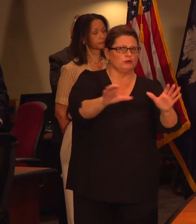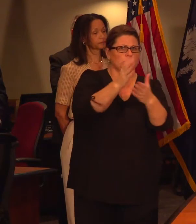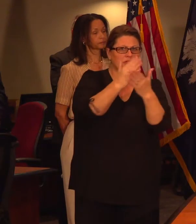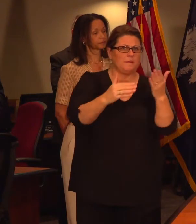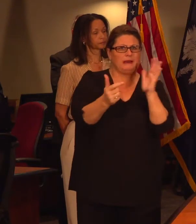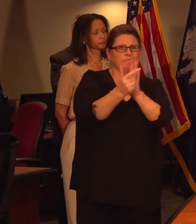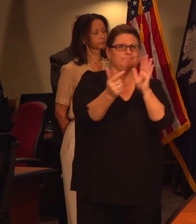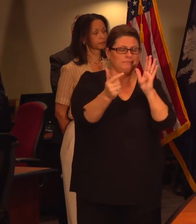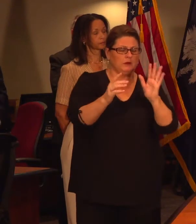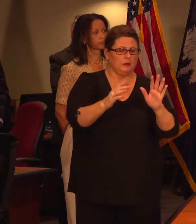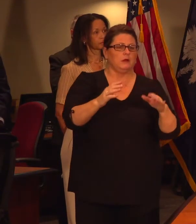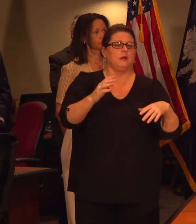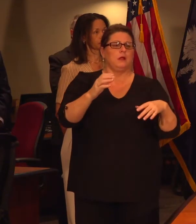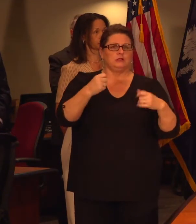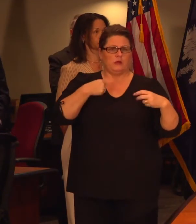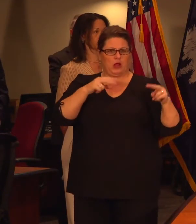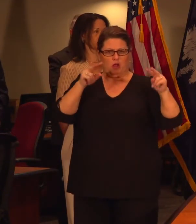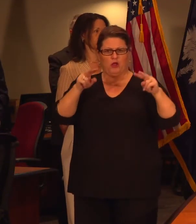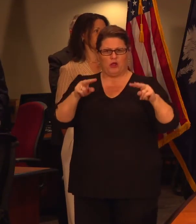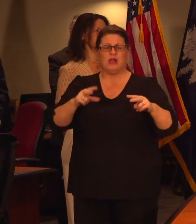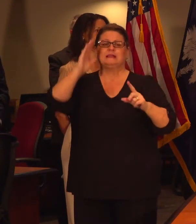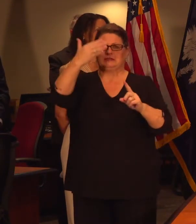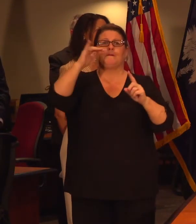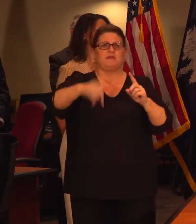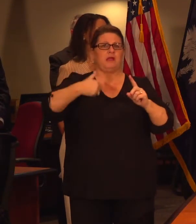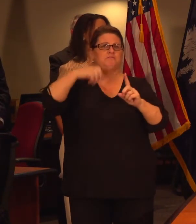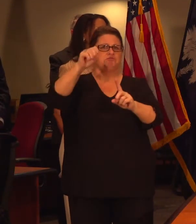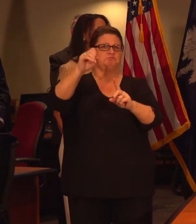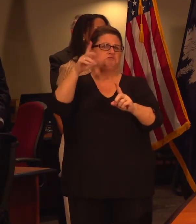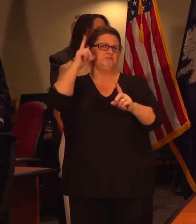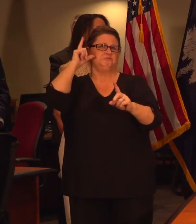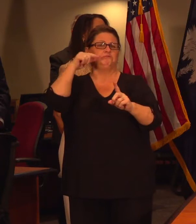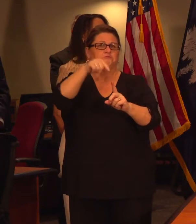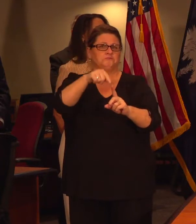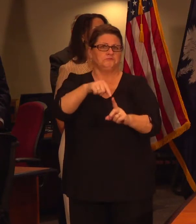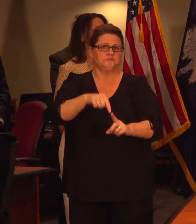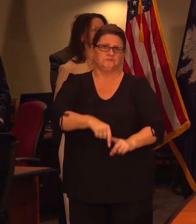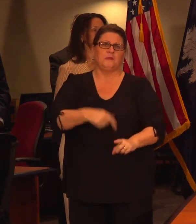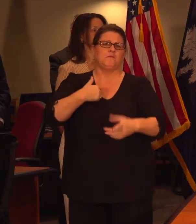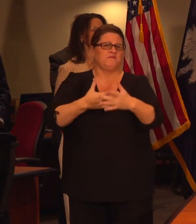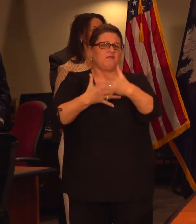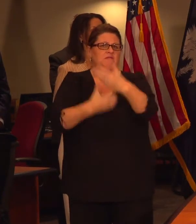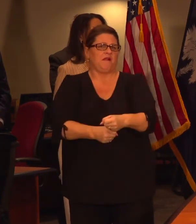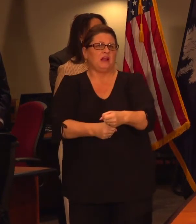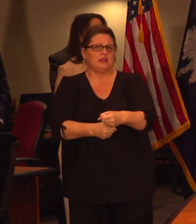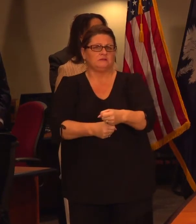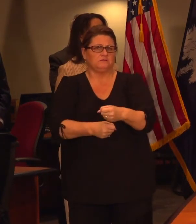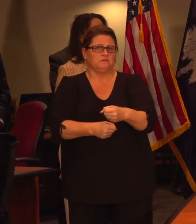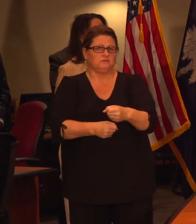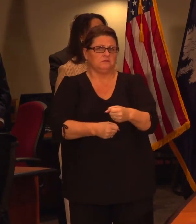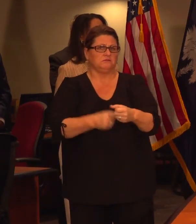people without depriving them of their rights. And that's what we've done today. I'm confident that what we're doing today is legal,